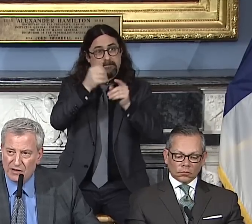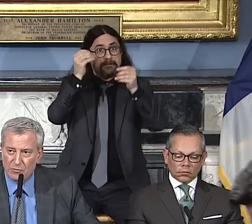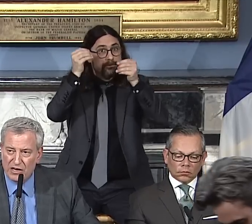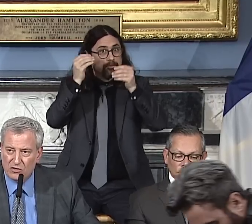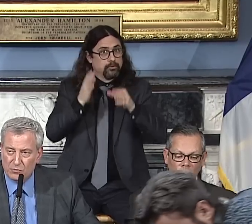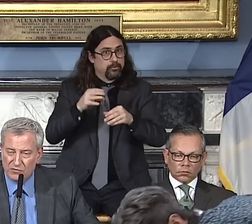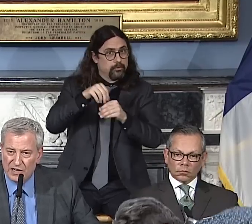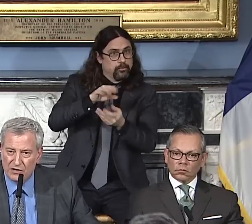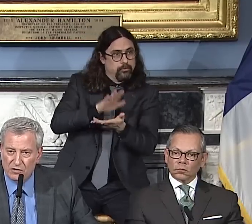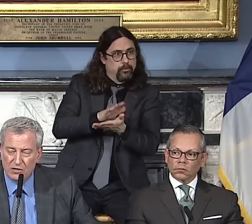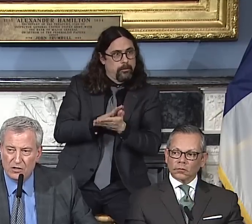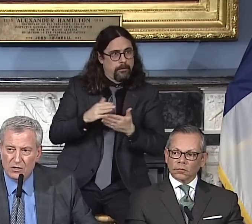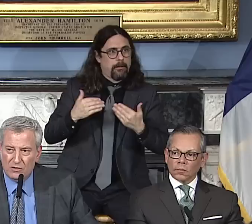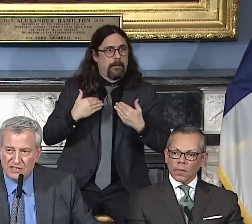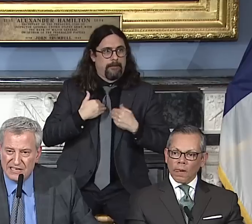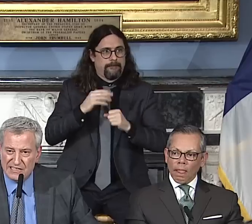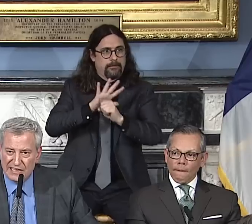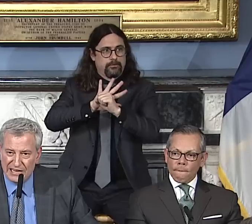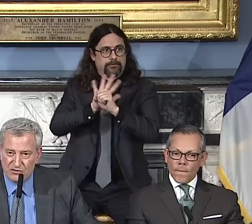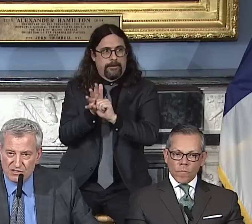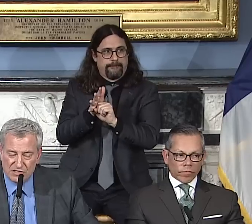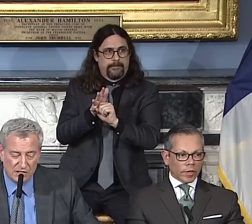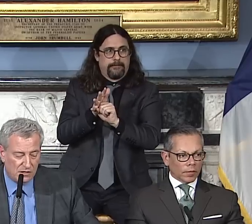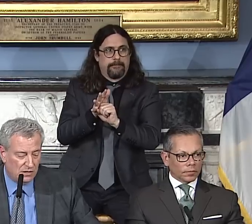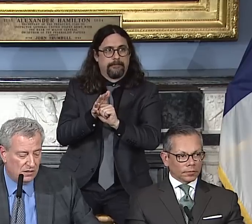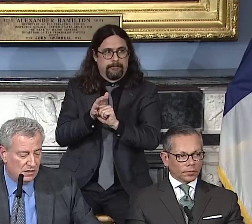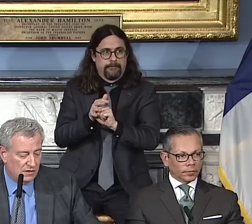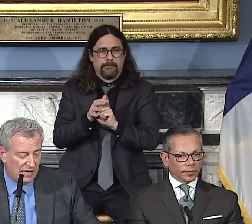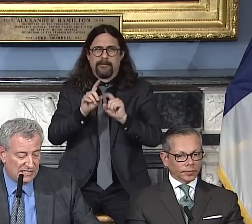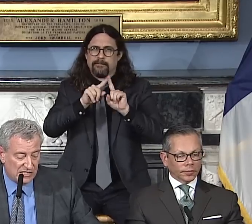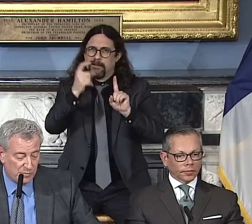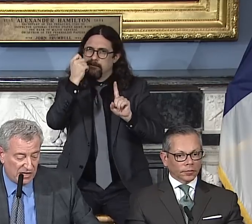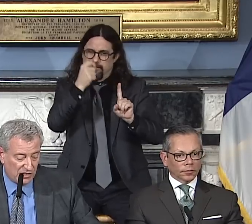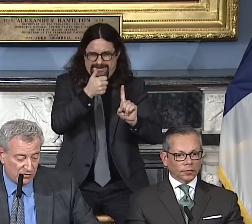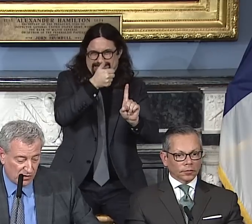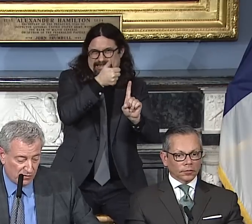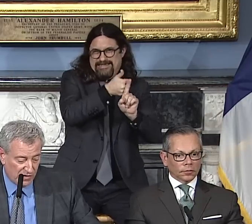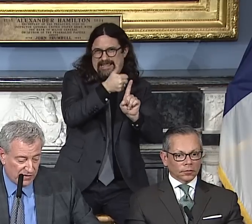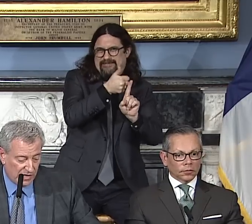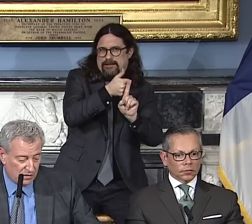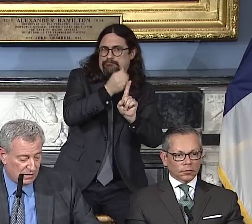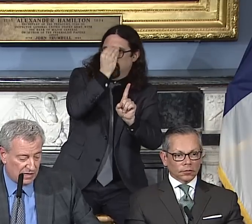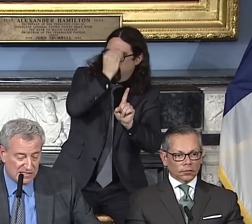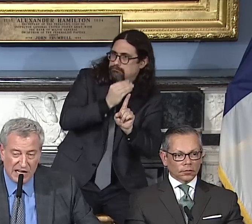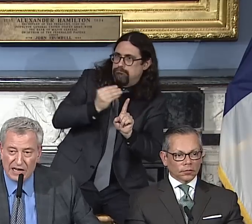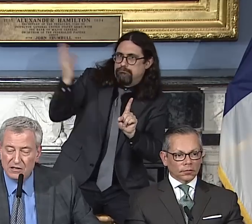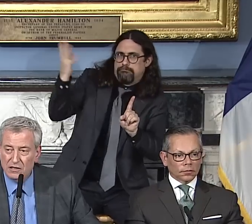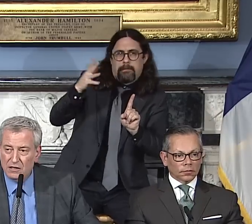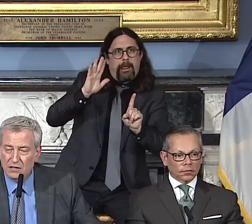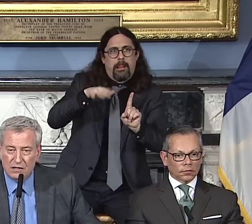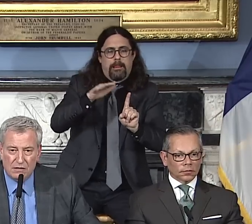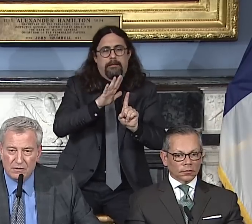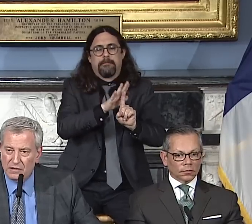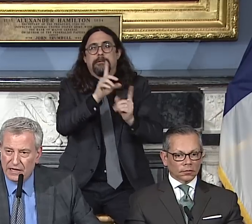not have a medical provider or a testing agency that has independently verified that. That is not in